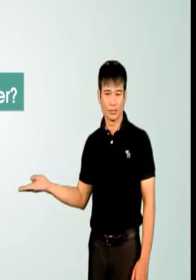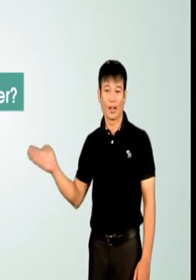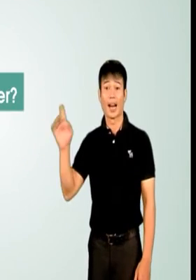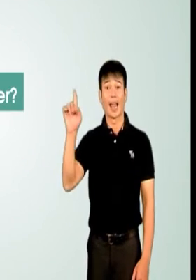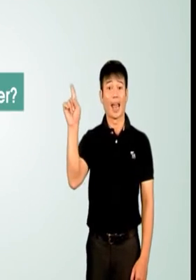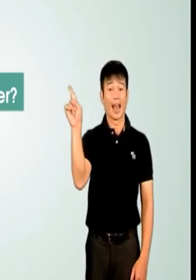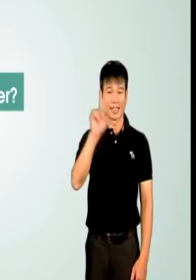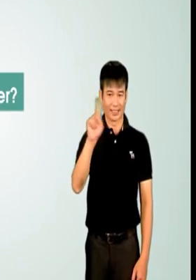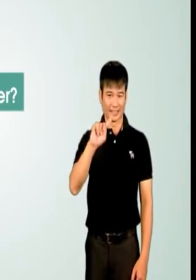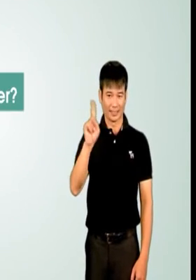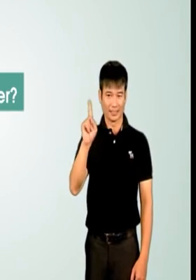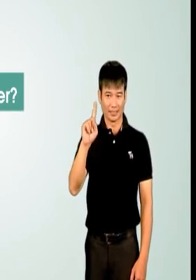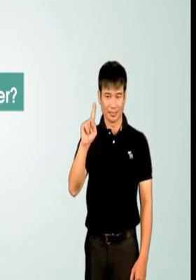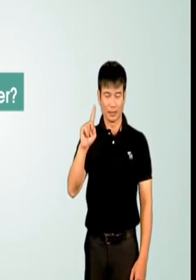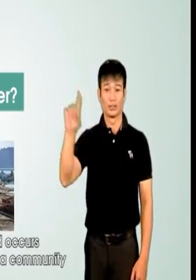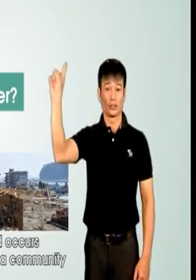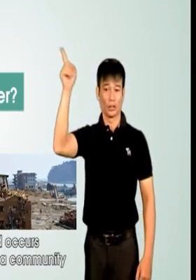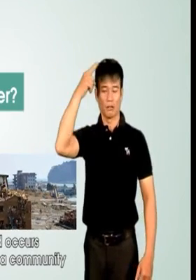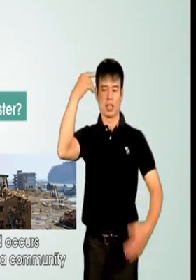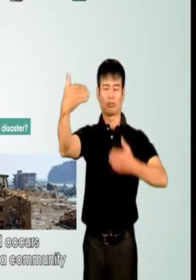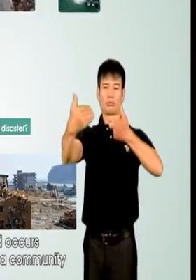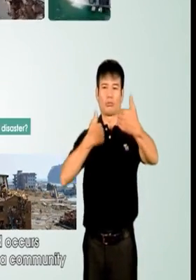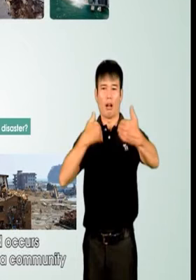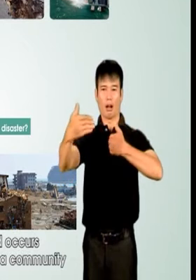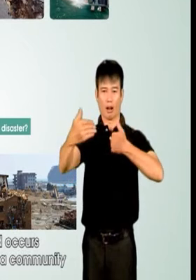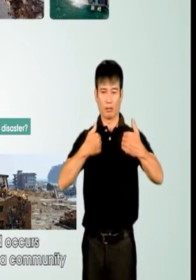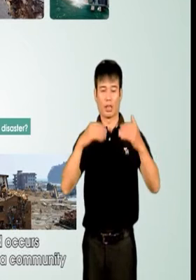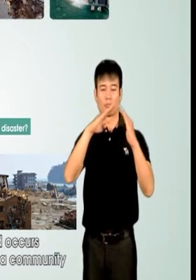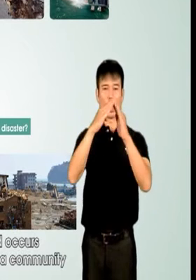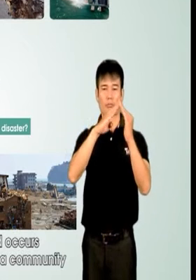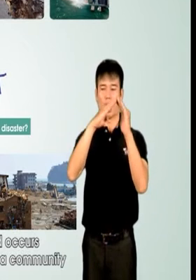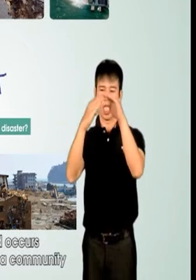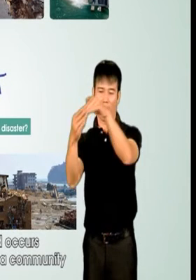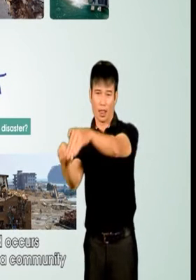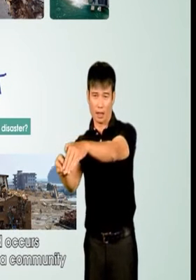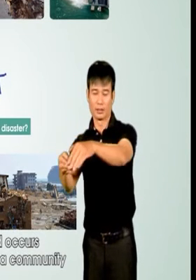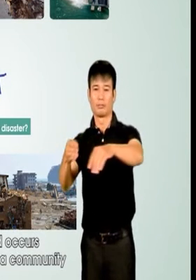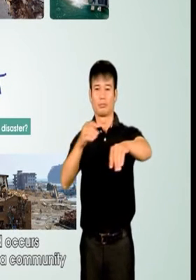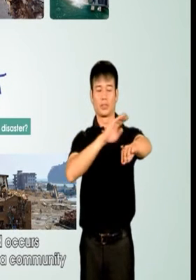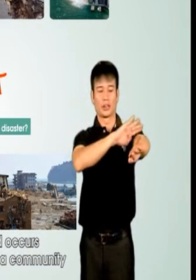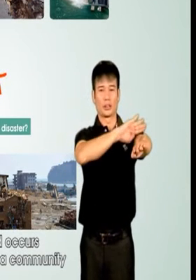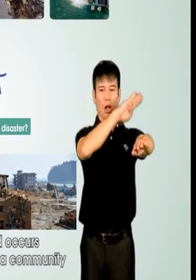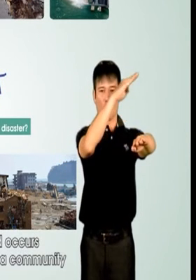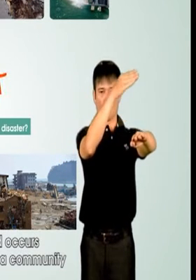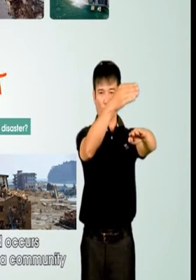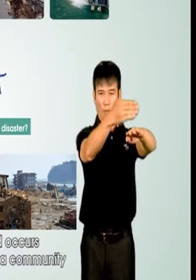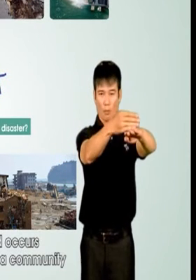What is a disaster? A disaster is when a hazard occurs and causes serious damage to a